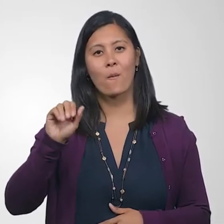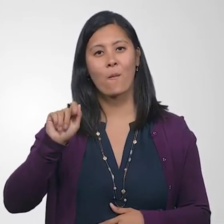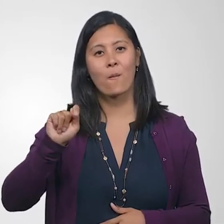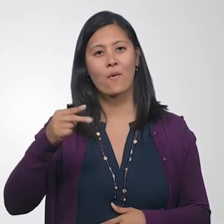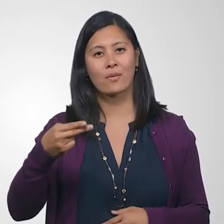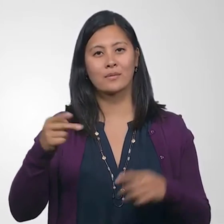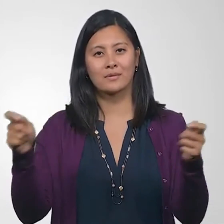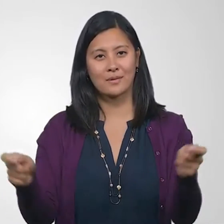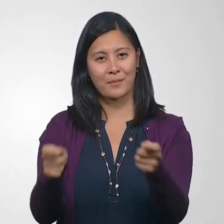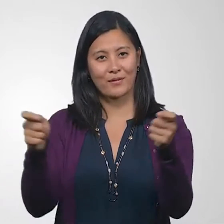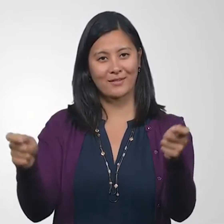the oath ceremony.